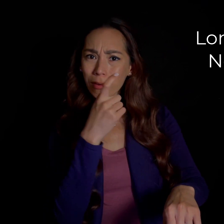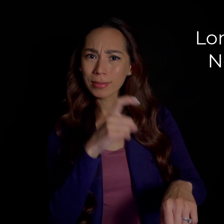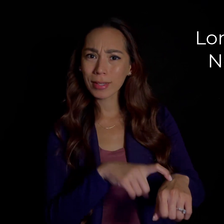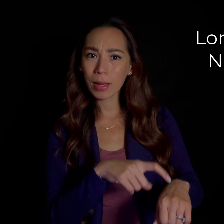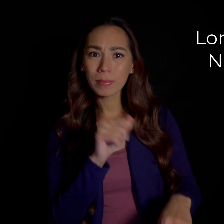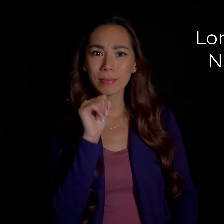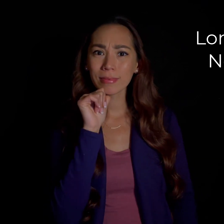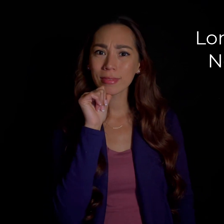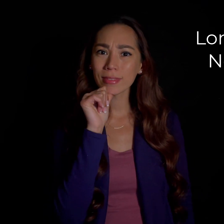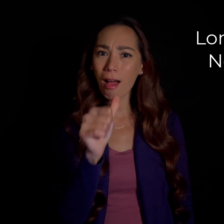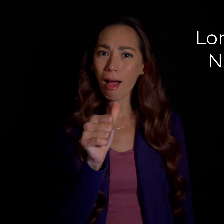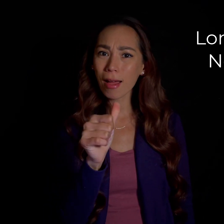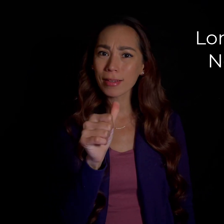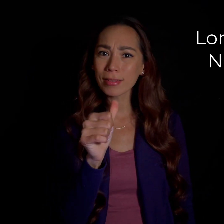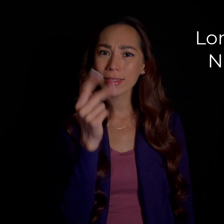Long time not see.